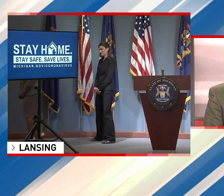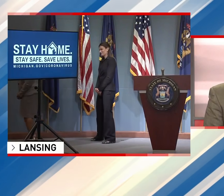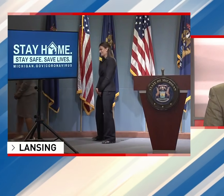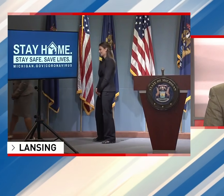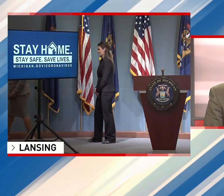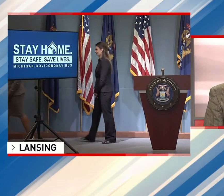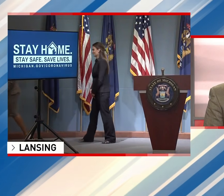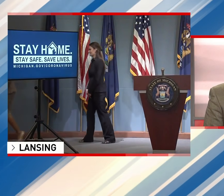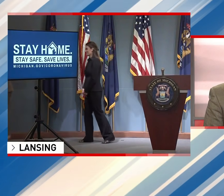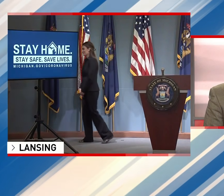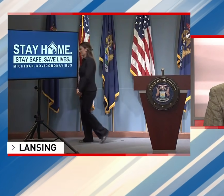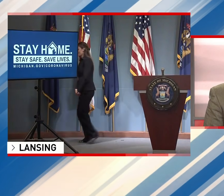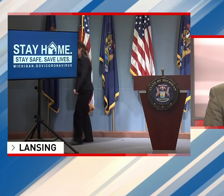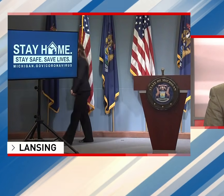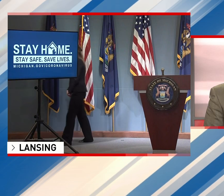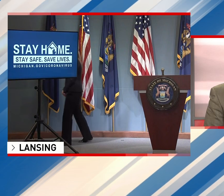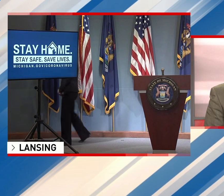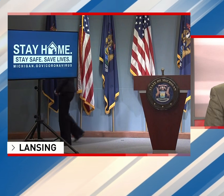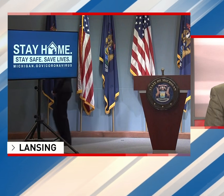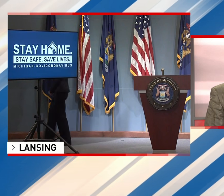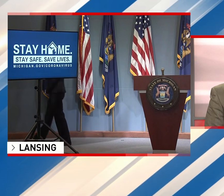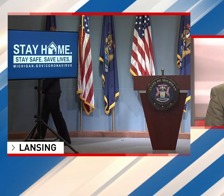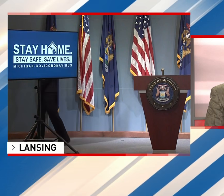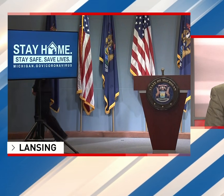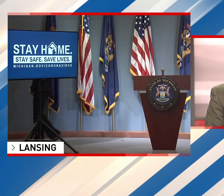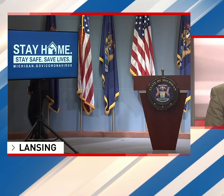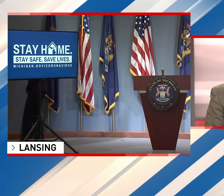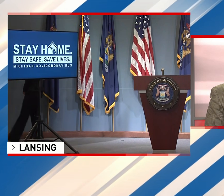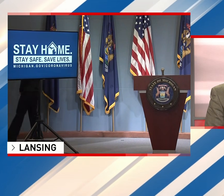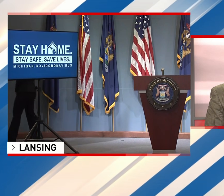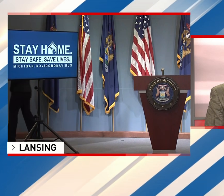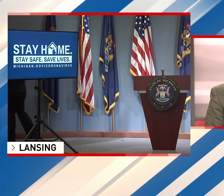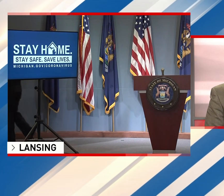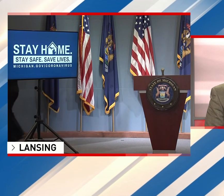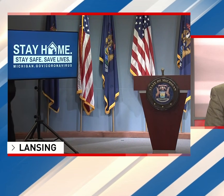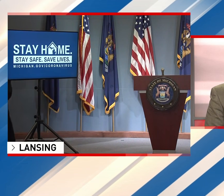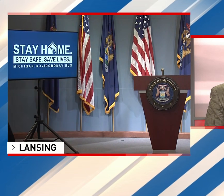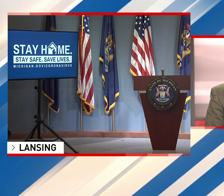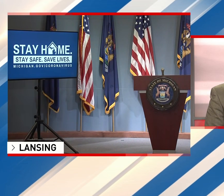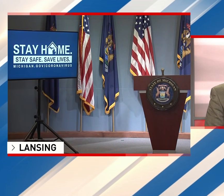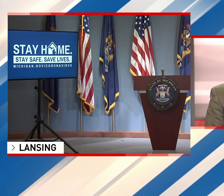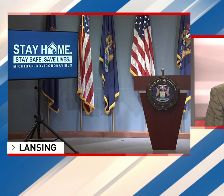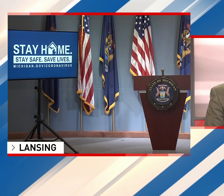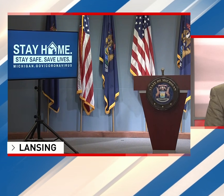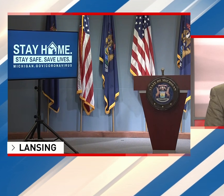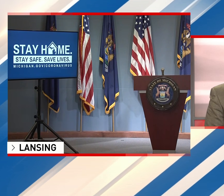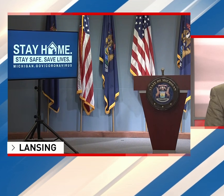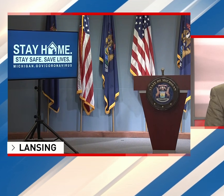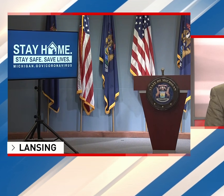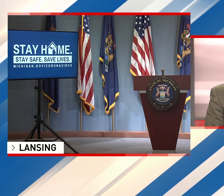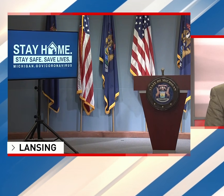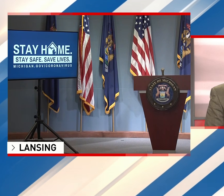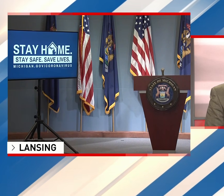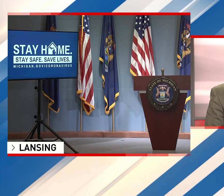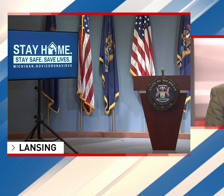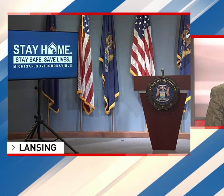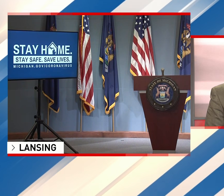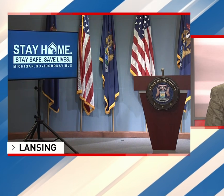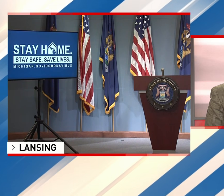All right, Governor Gretchen Whitmer and Dr. Janae Caldoun wrapping up this latest coronavirus briefing. Of course, the big news here,